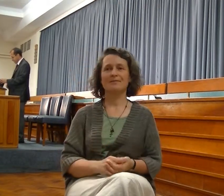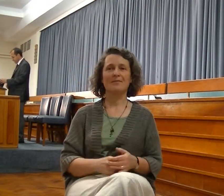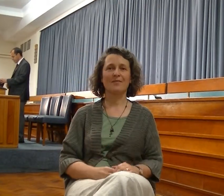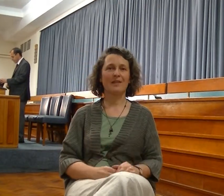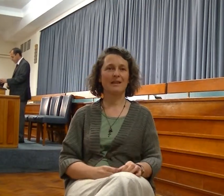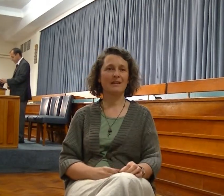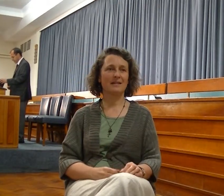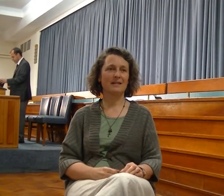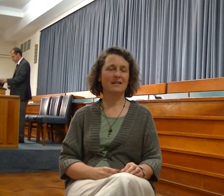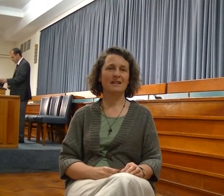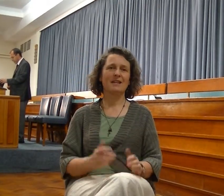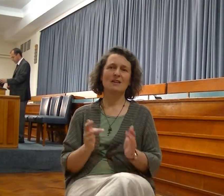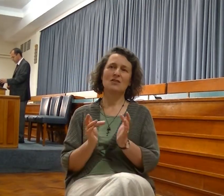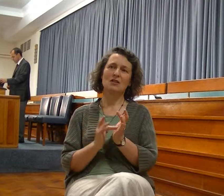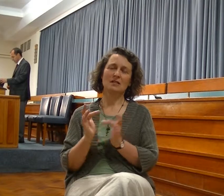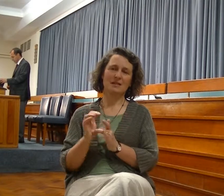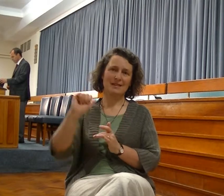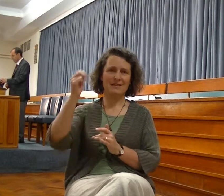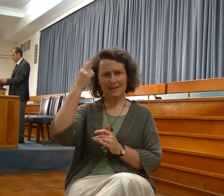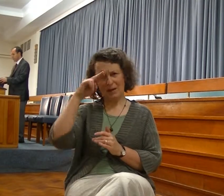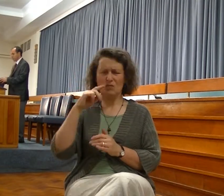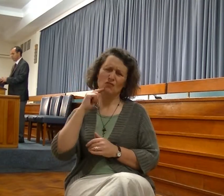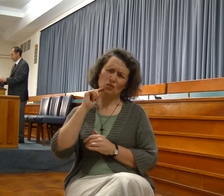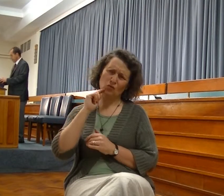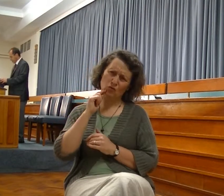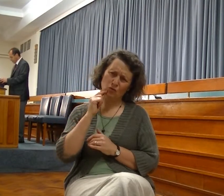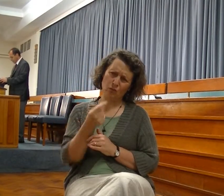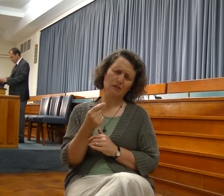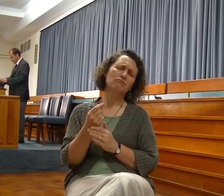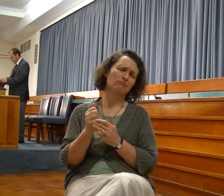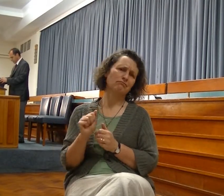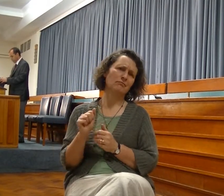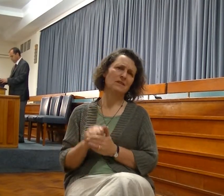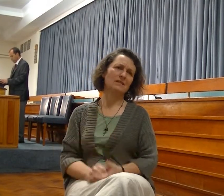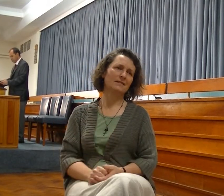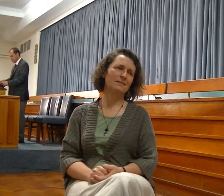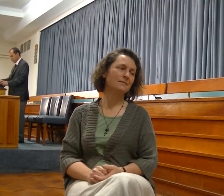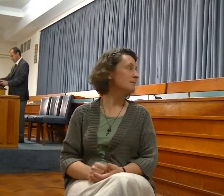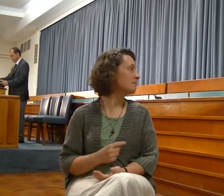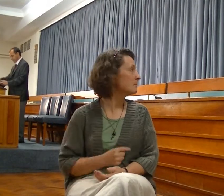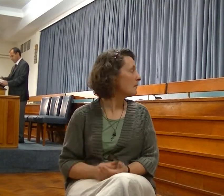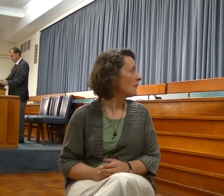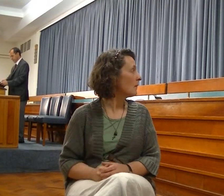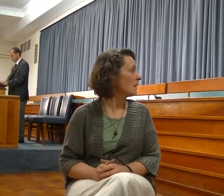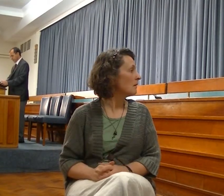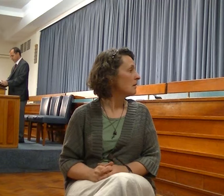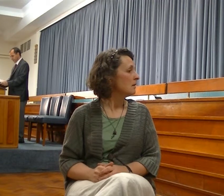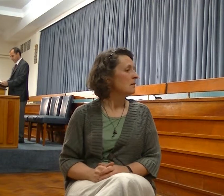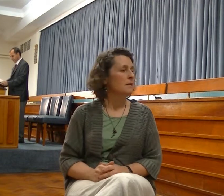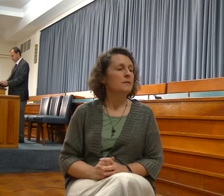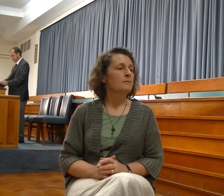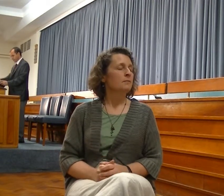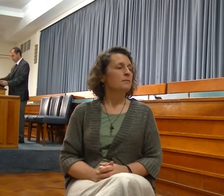How sweet the name of Jesus sounds in a believer's ear. Hymn number 202.